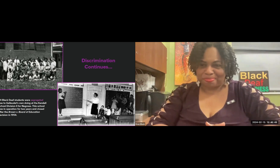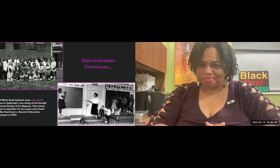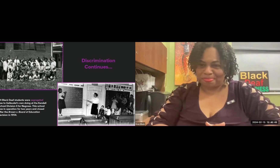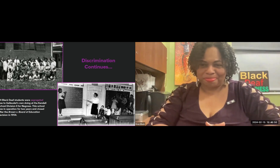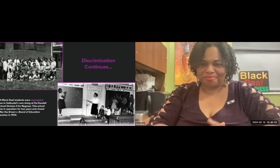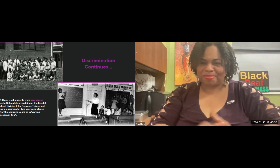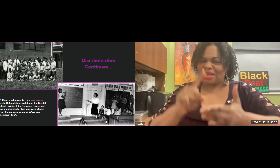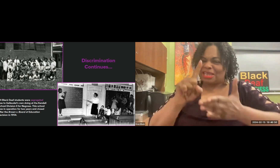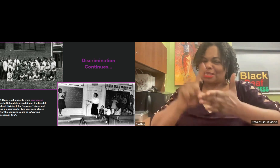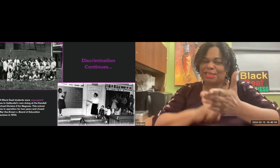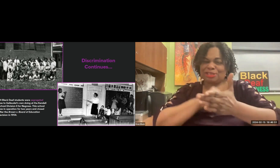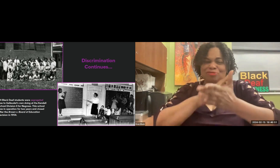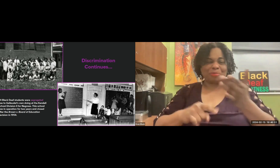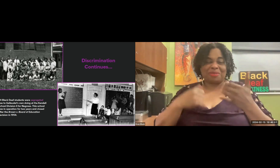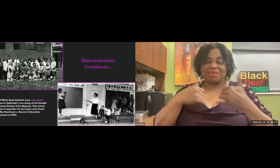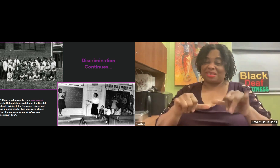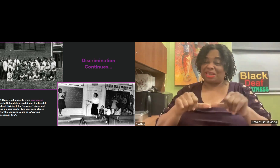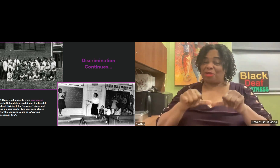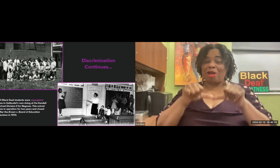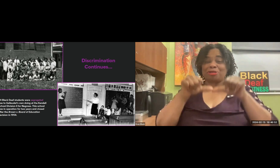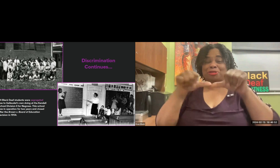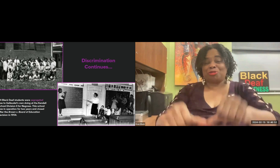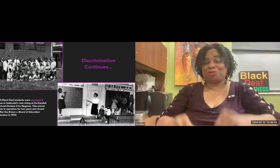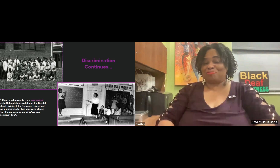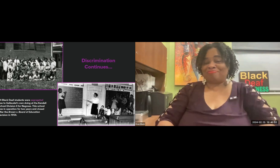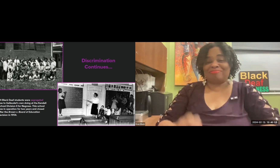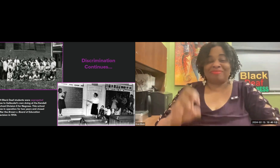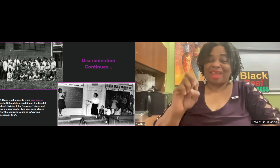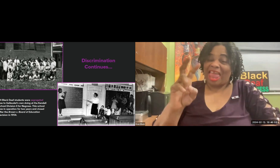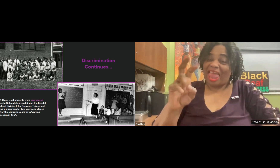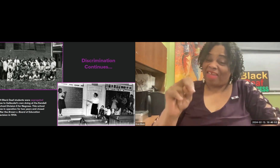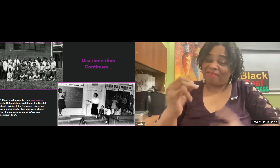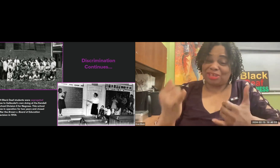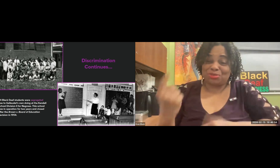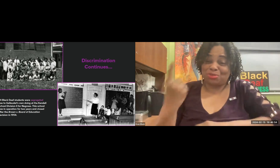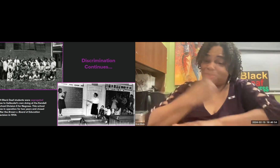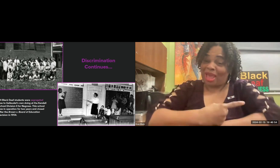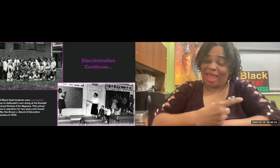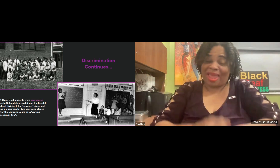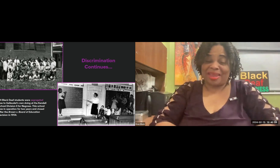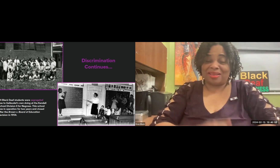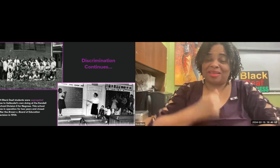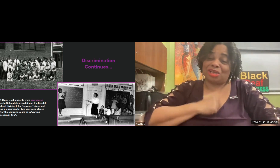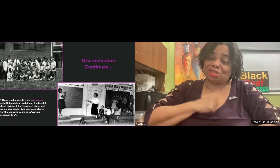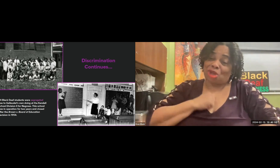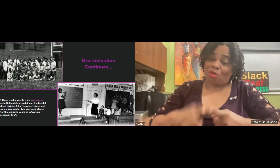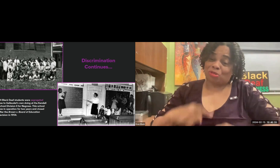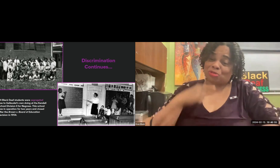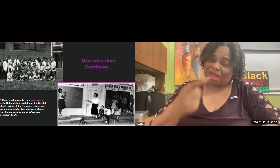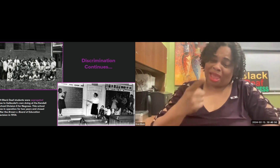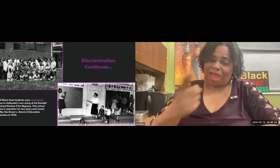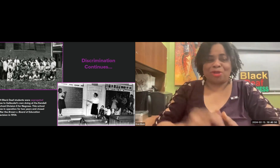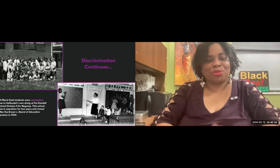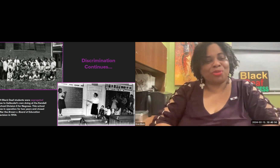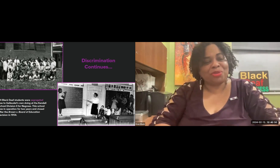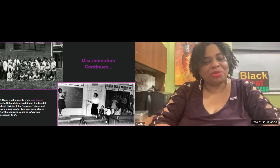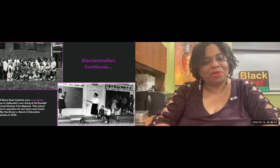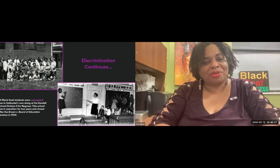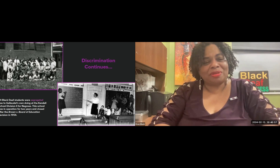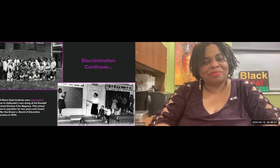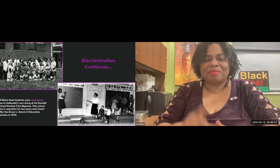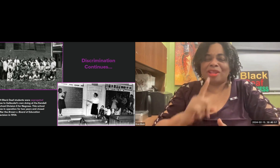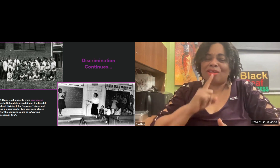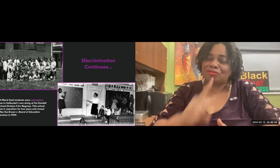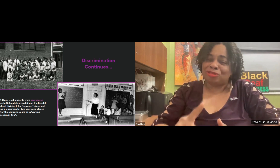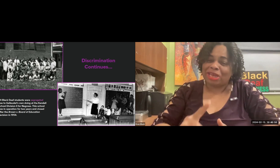it still didn't lead to a situation that was perfect. There was still discrimination that continued, and discrimination,